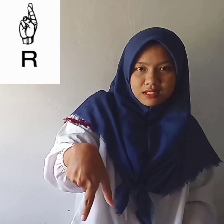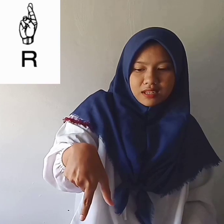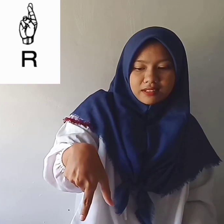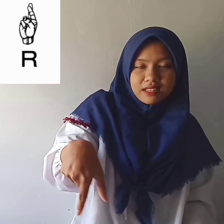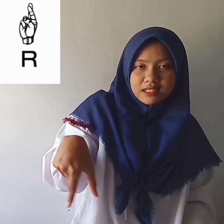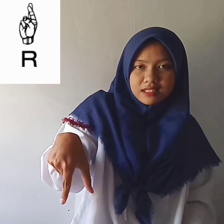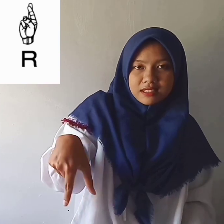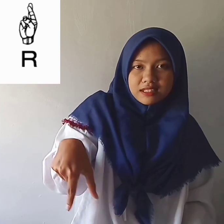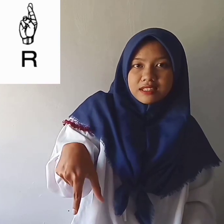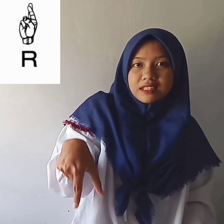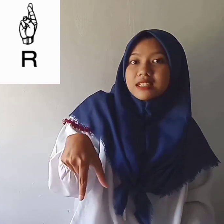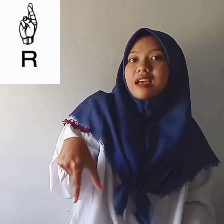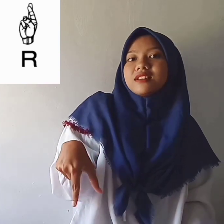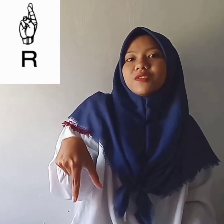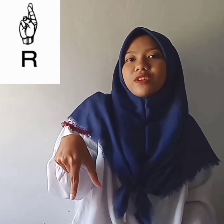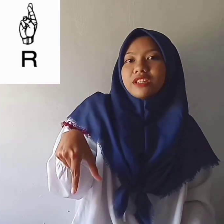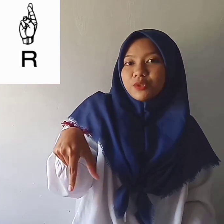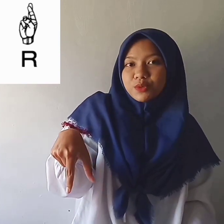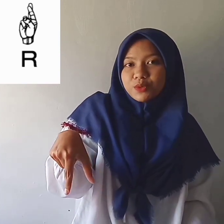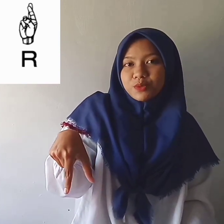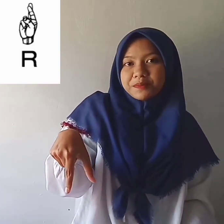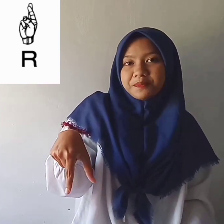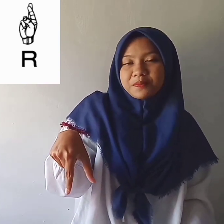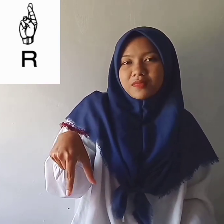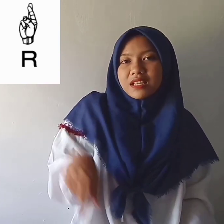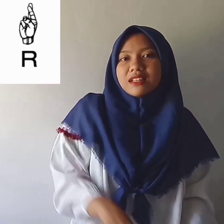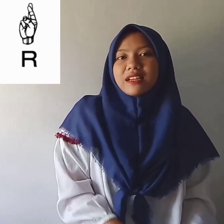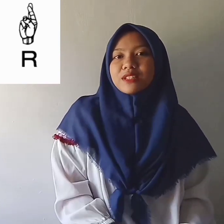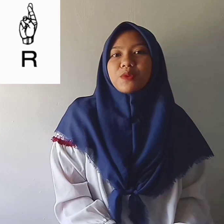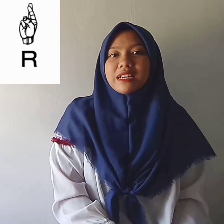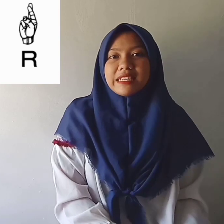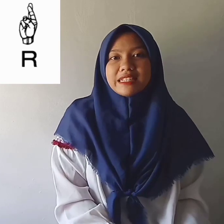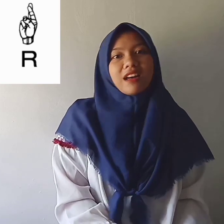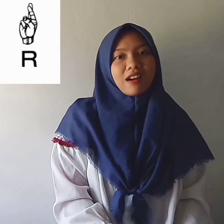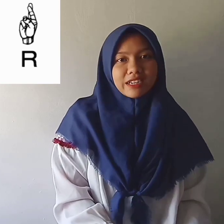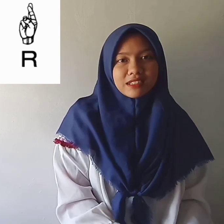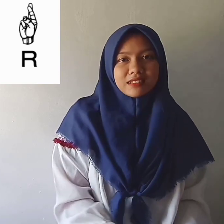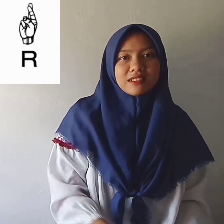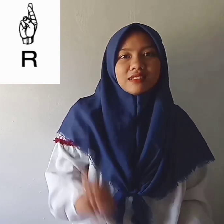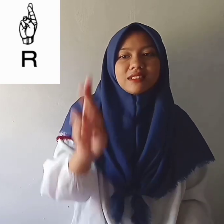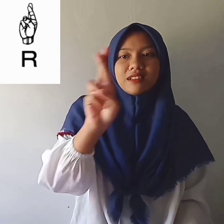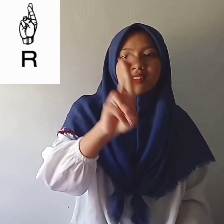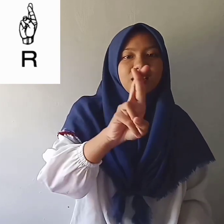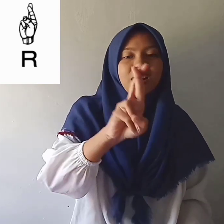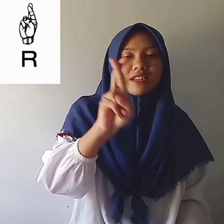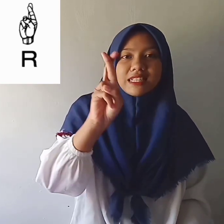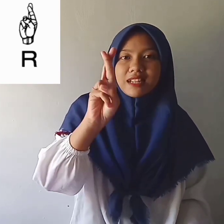like this. It stands for Q. The next one is R. R is like